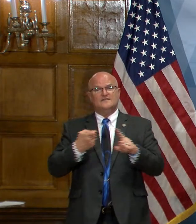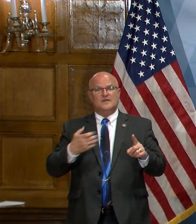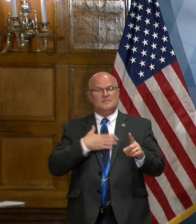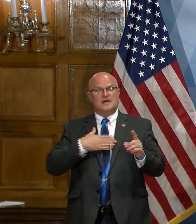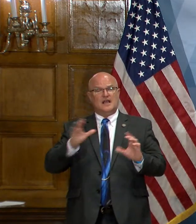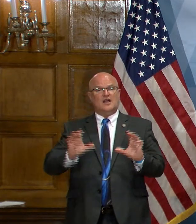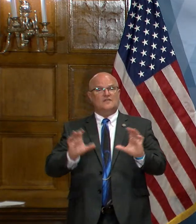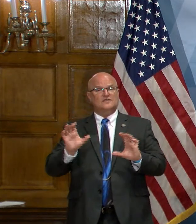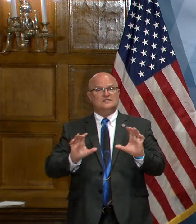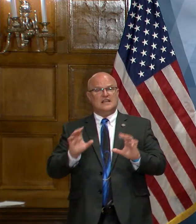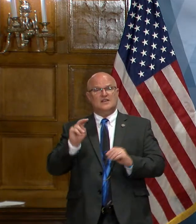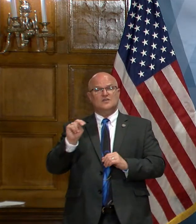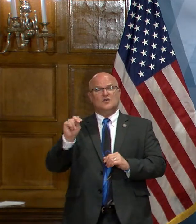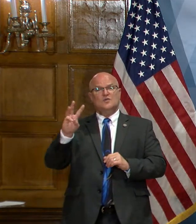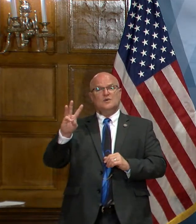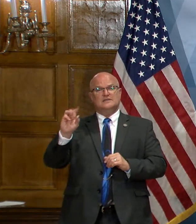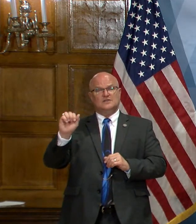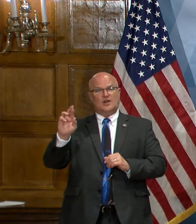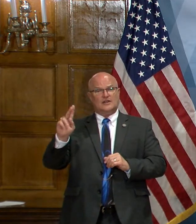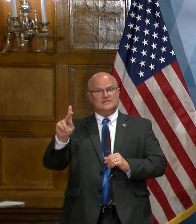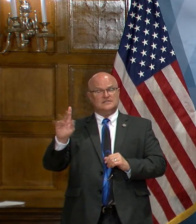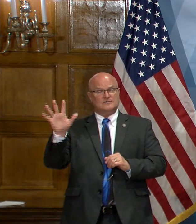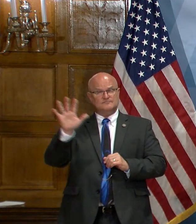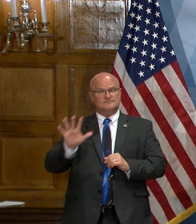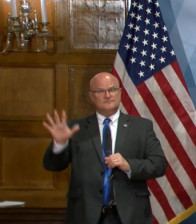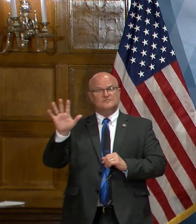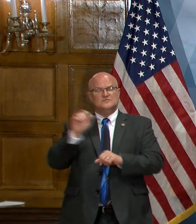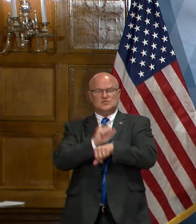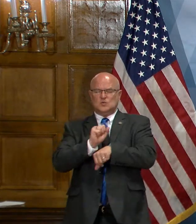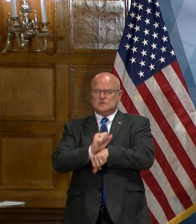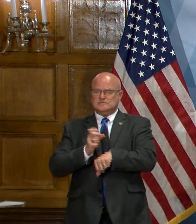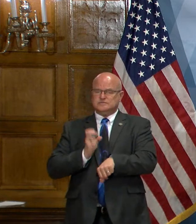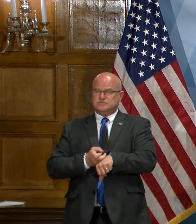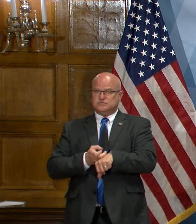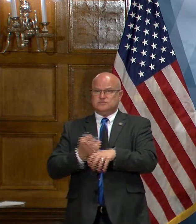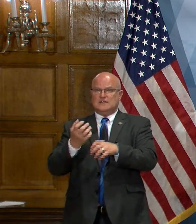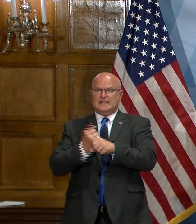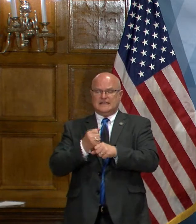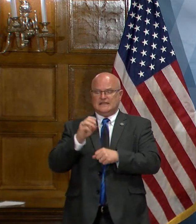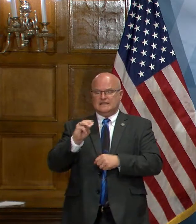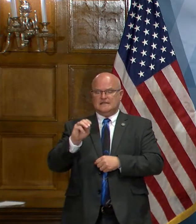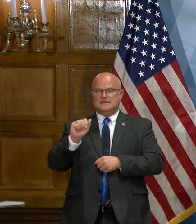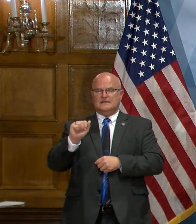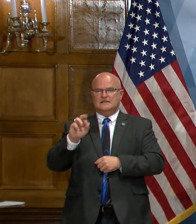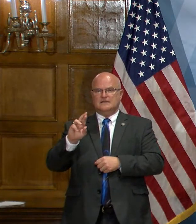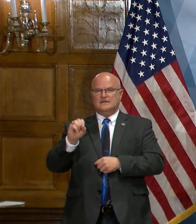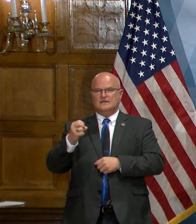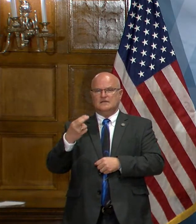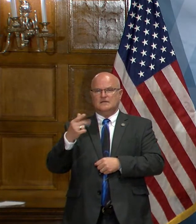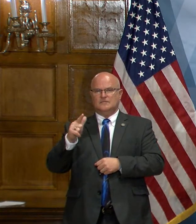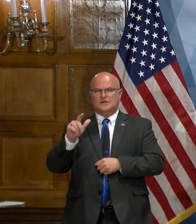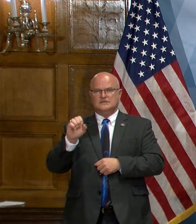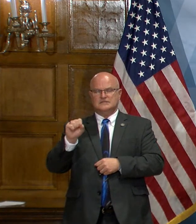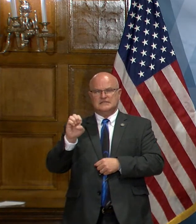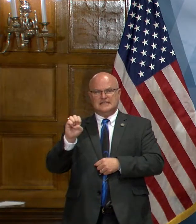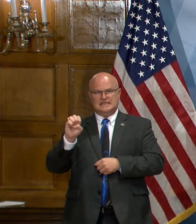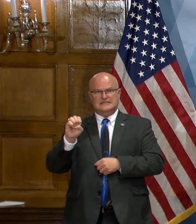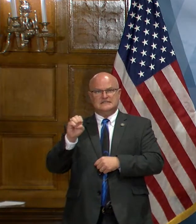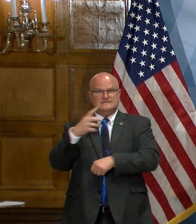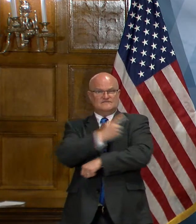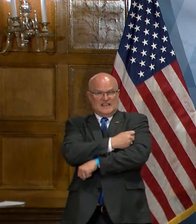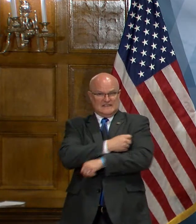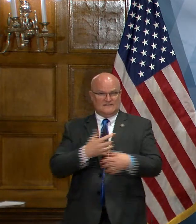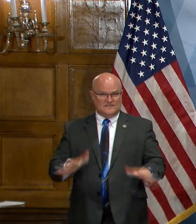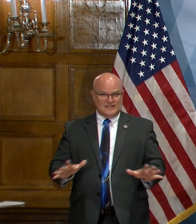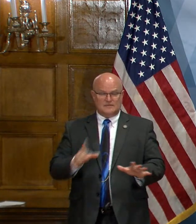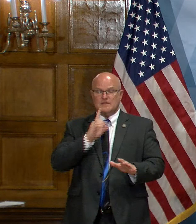my conversations in Northwest Arkansas is that they're working very hard to get the Marshallese population